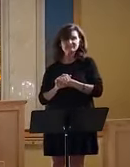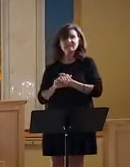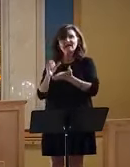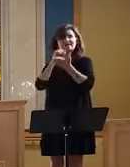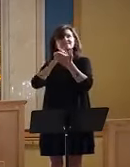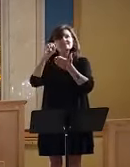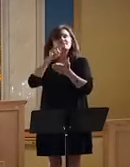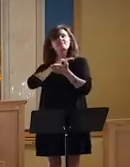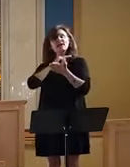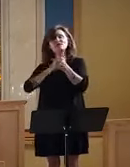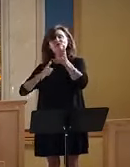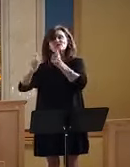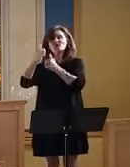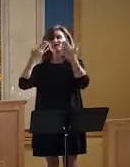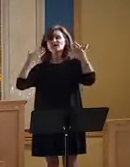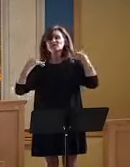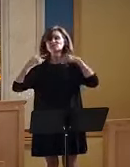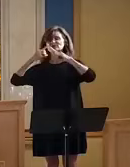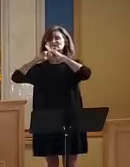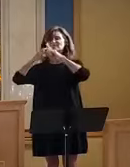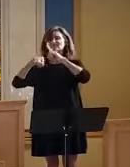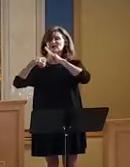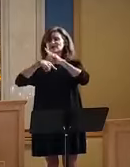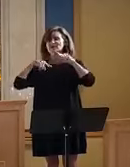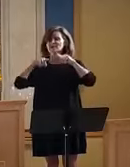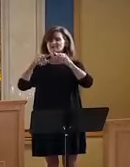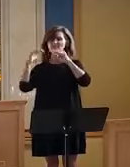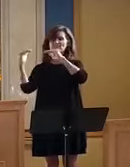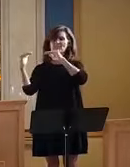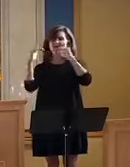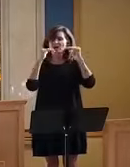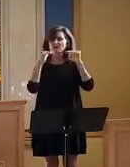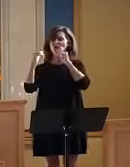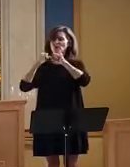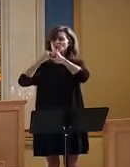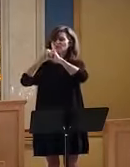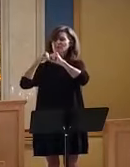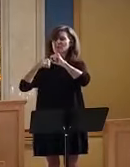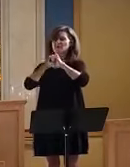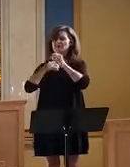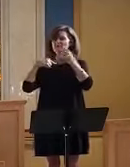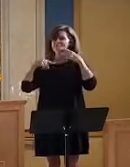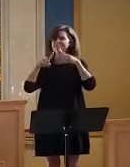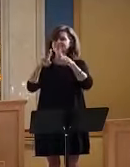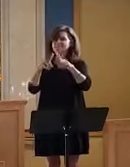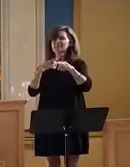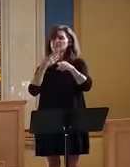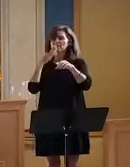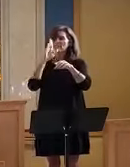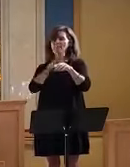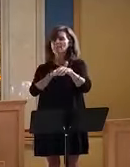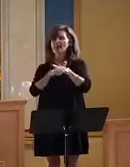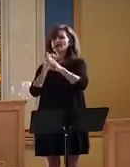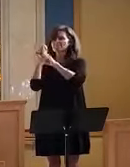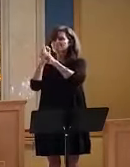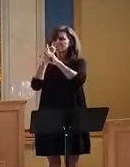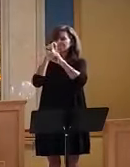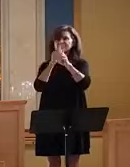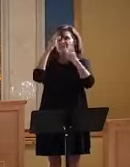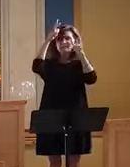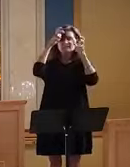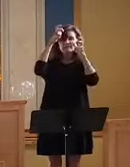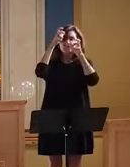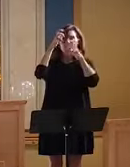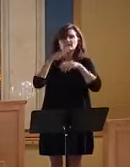Saint Michael, the Archangel, defend us from death. Be our protection against the wickedness and snares of the